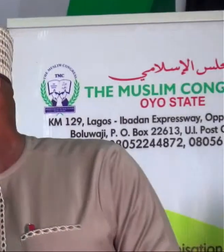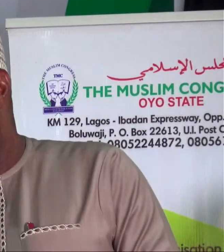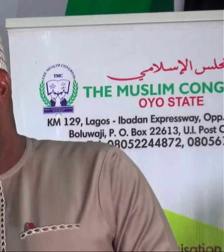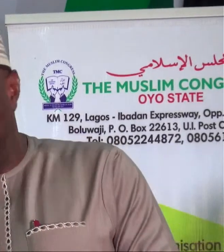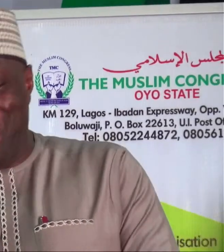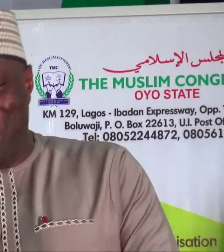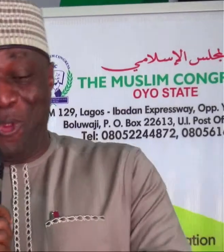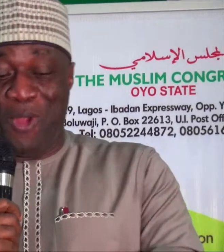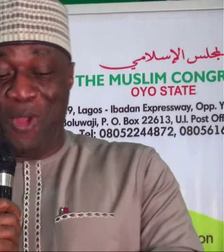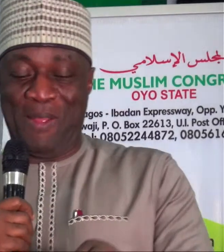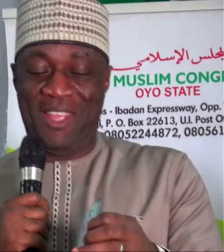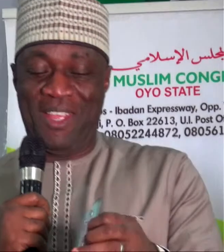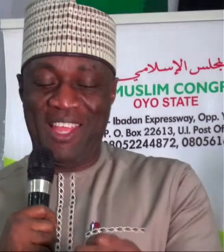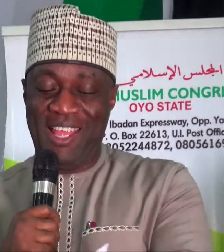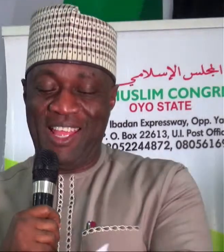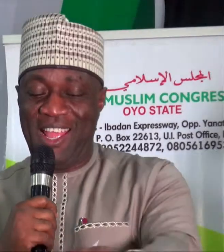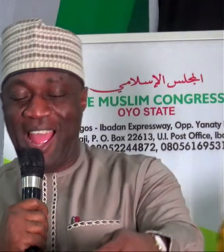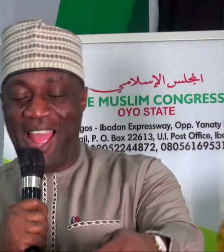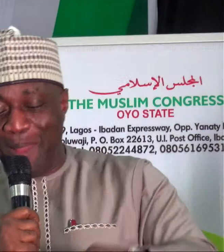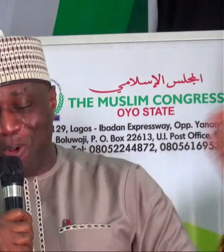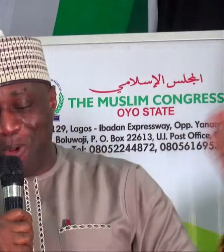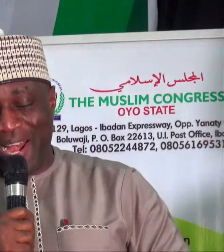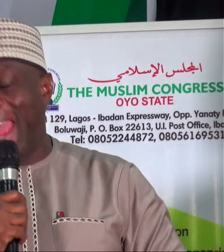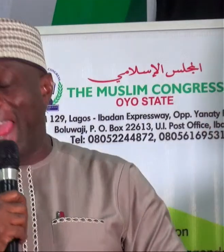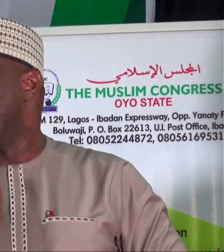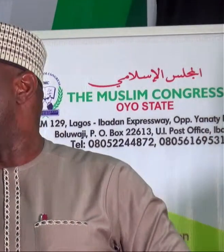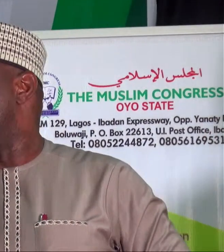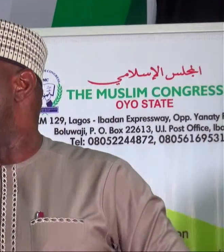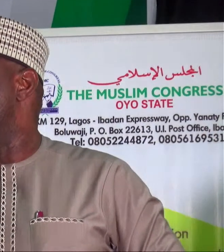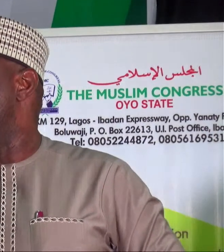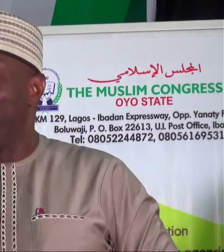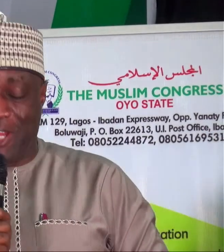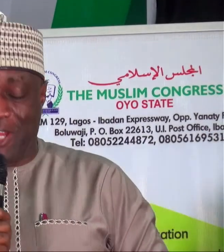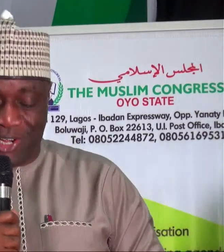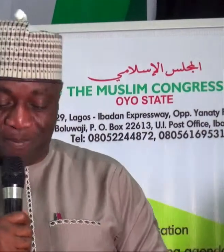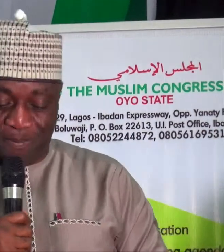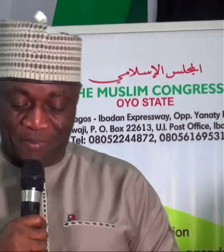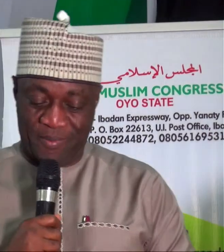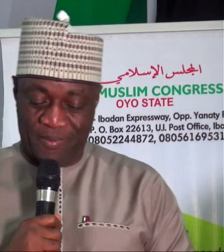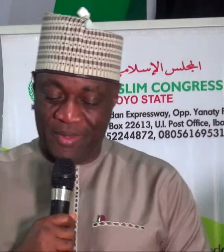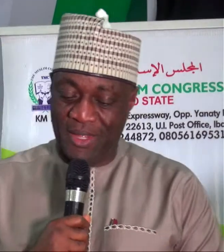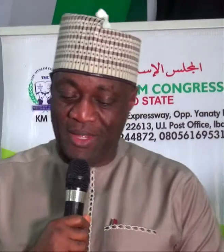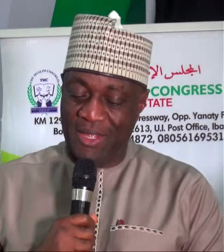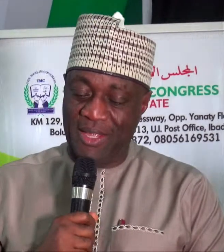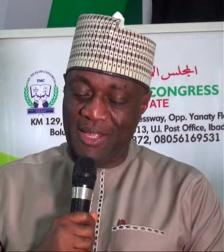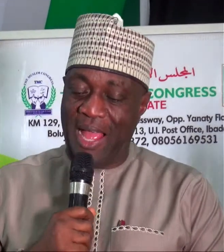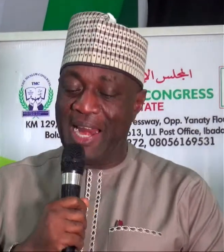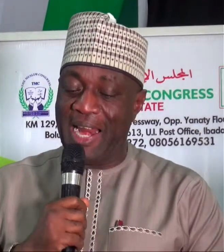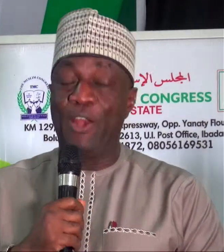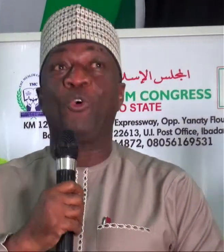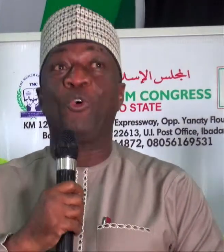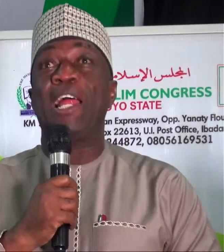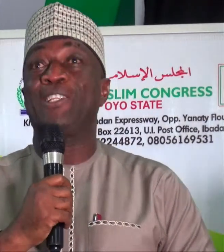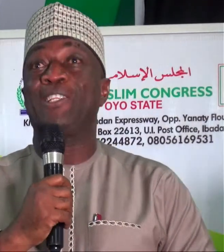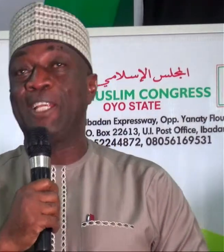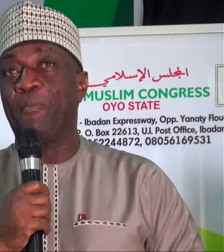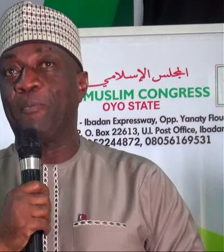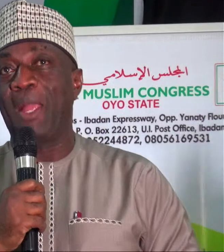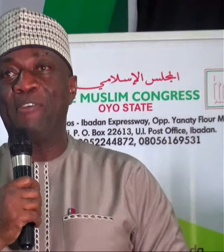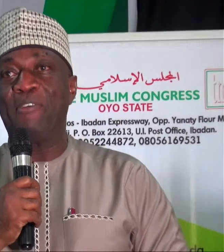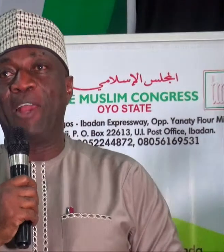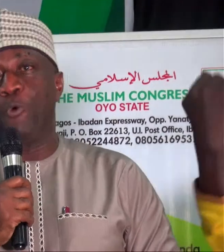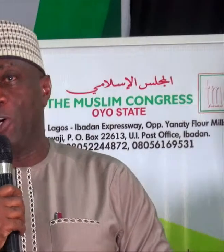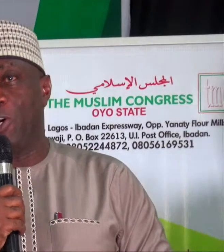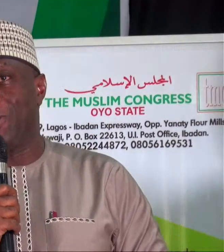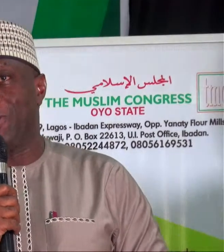ara àgboro ni wá àmọ́ when I saw the invitation and I look at the team I